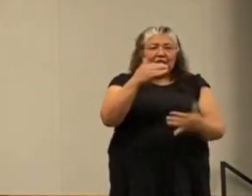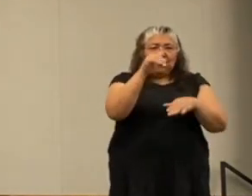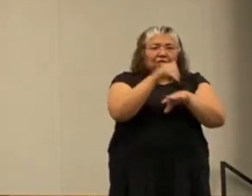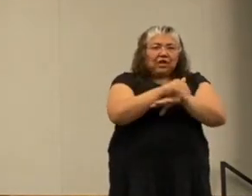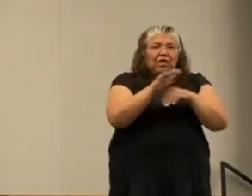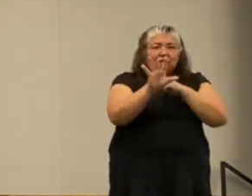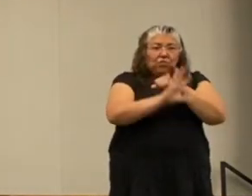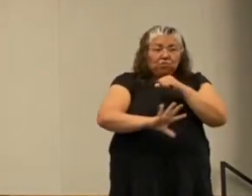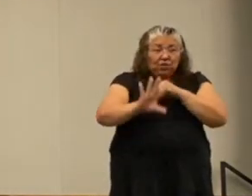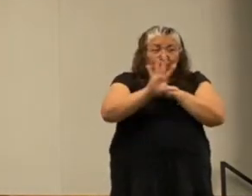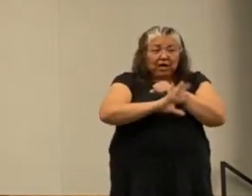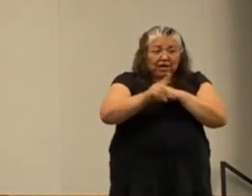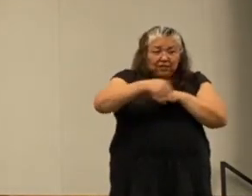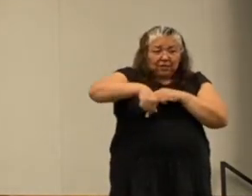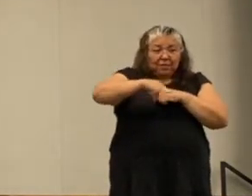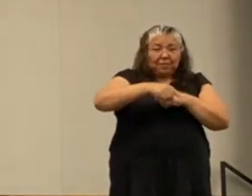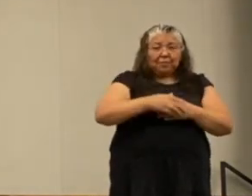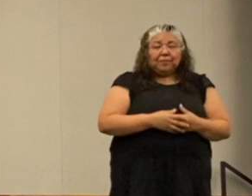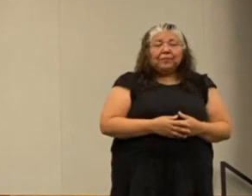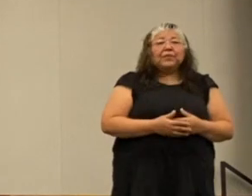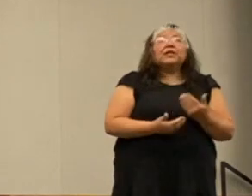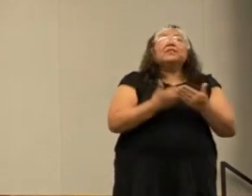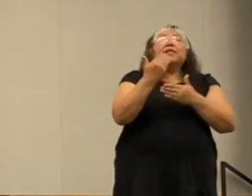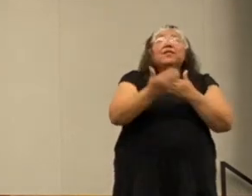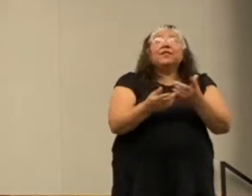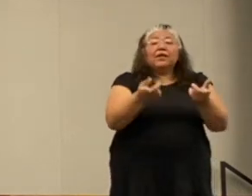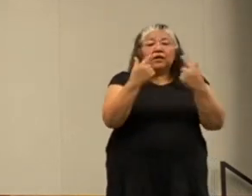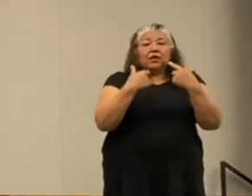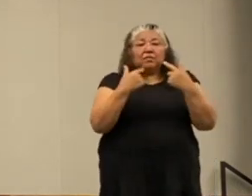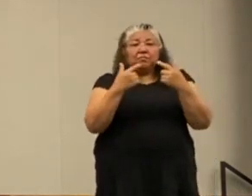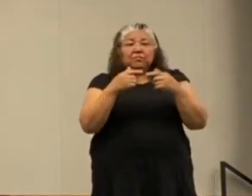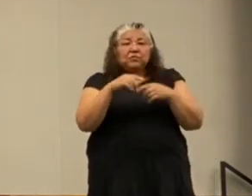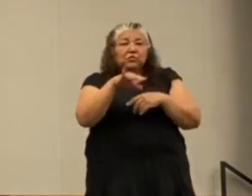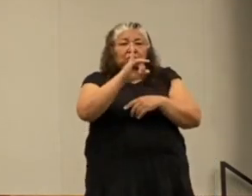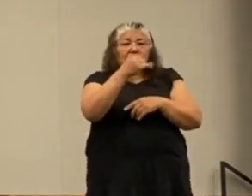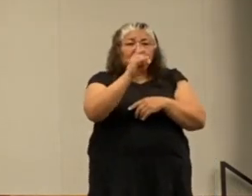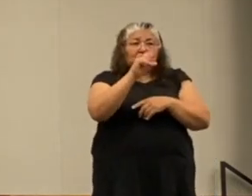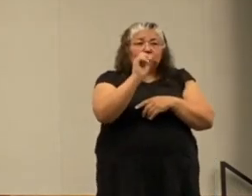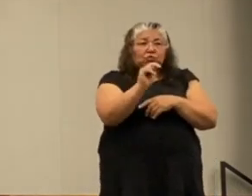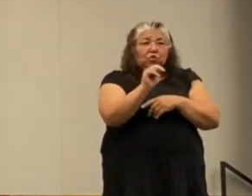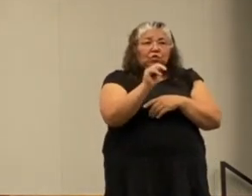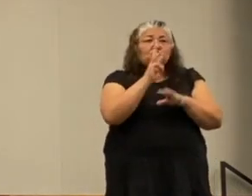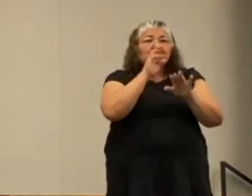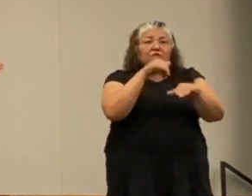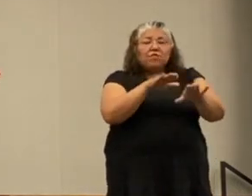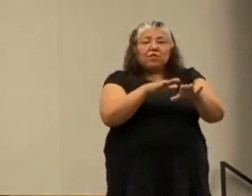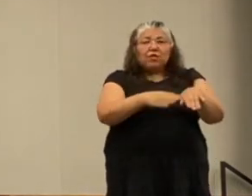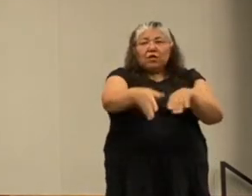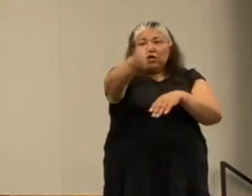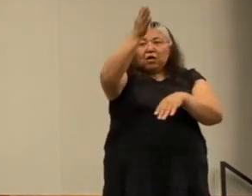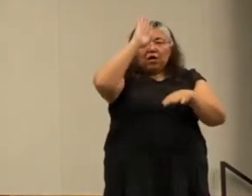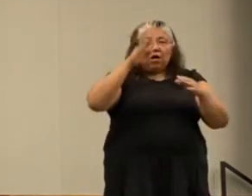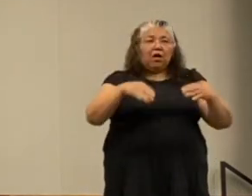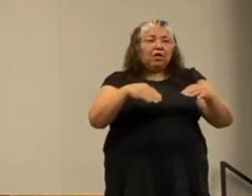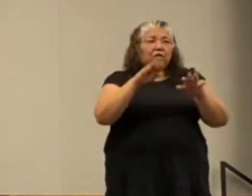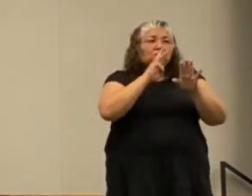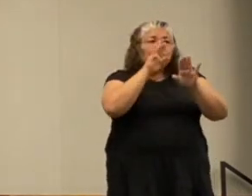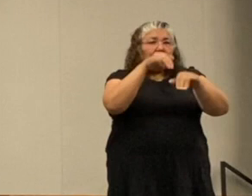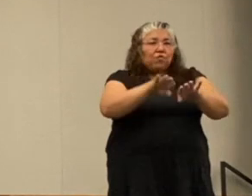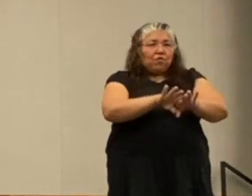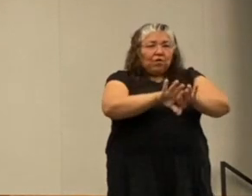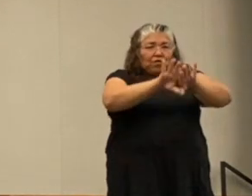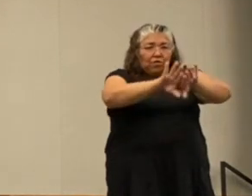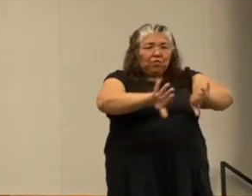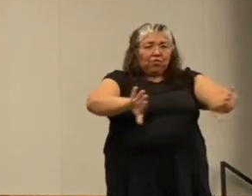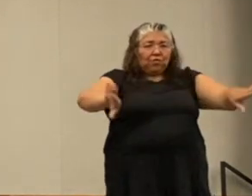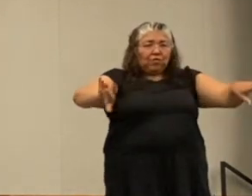protect them. Okay? Then they come to the Jordan River. God opens the Jordan River. They